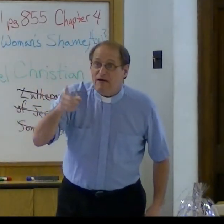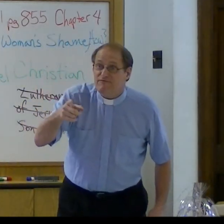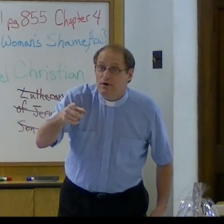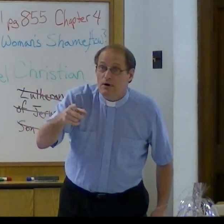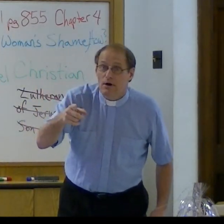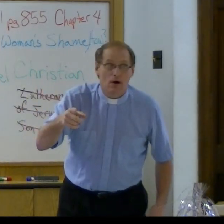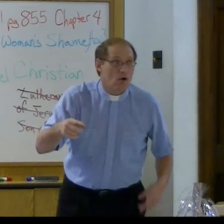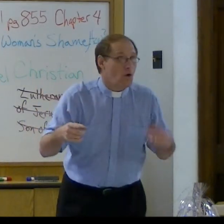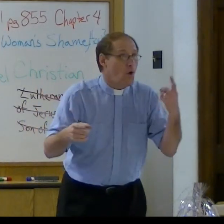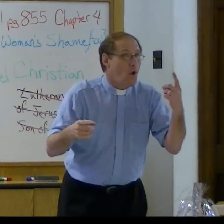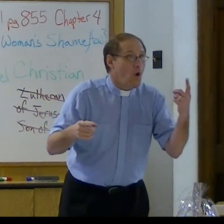deaf